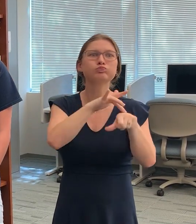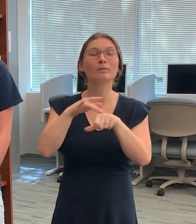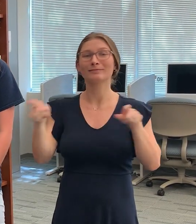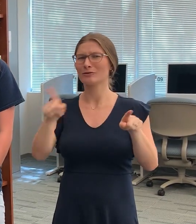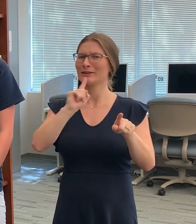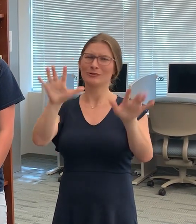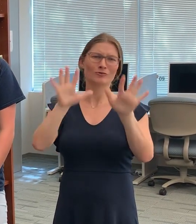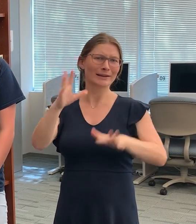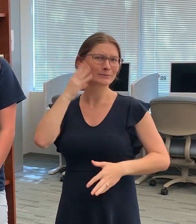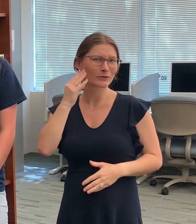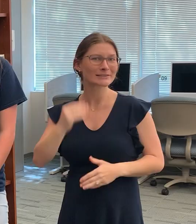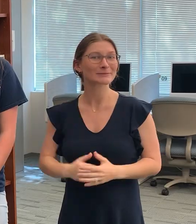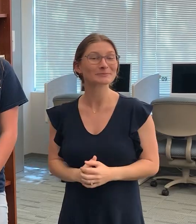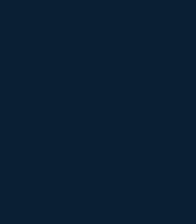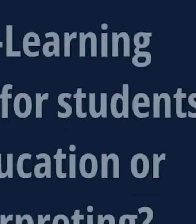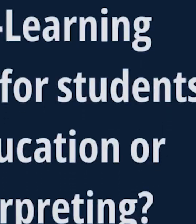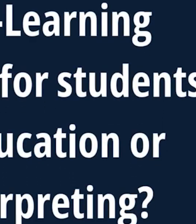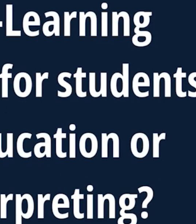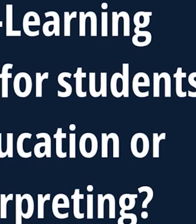to get to know some other people in college as well.